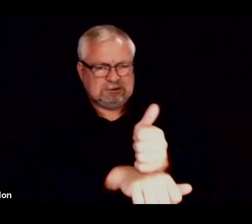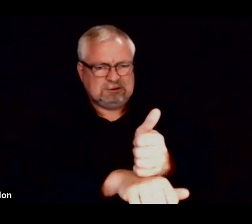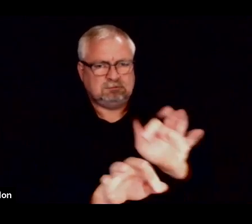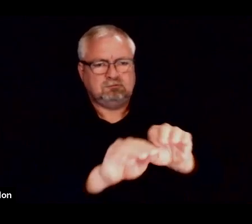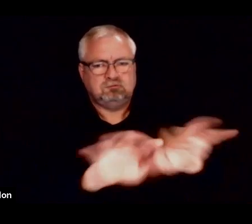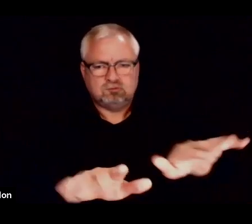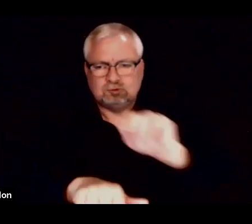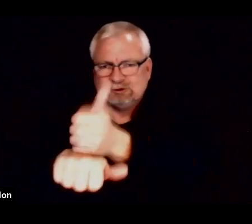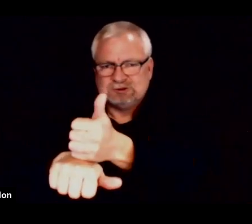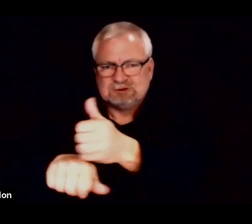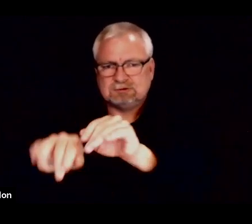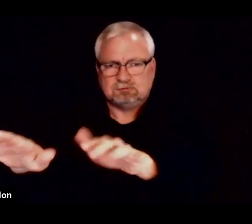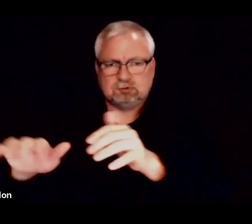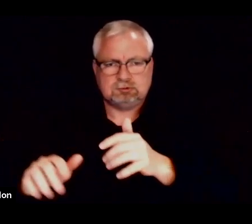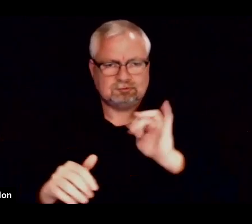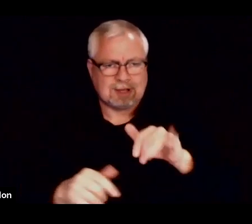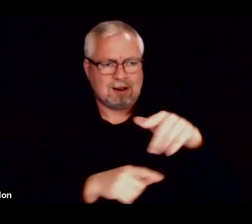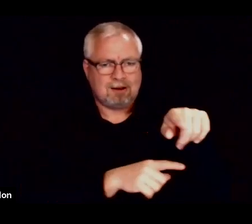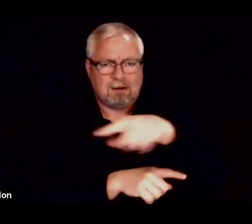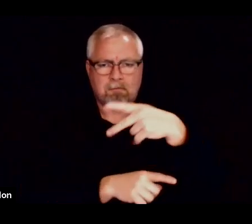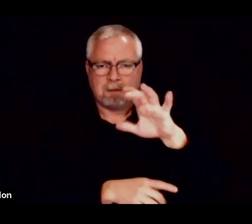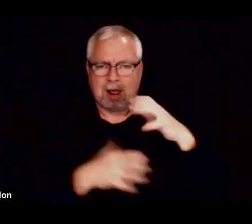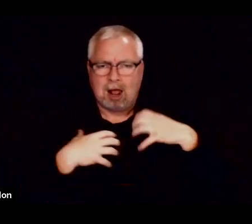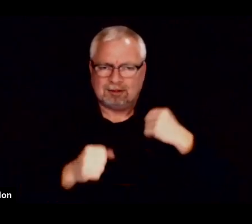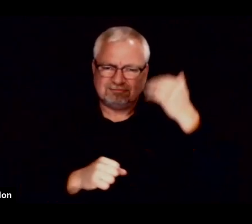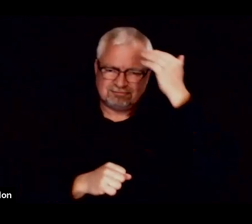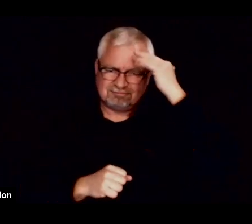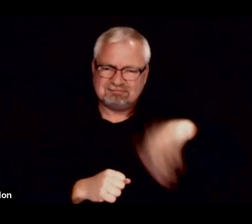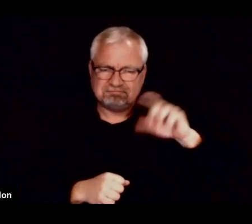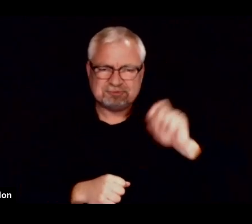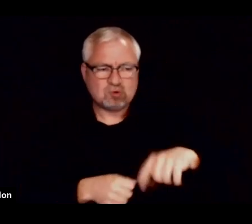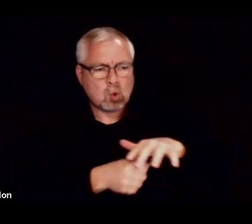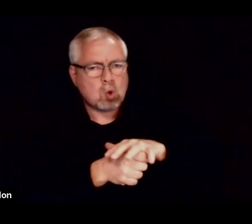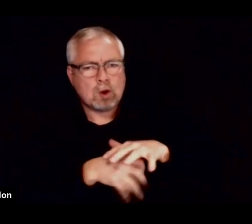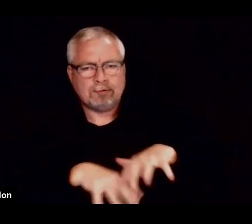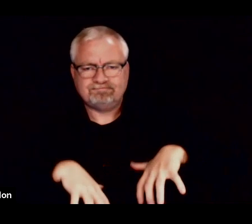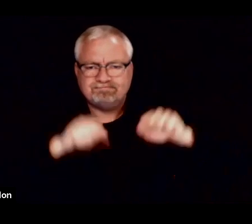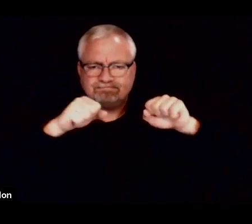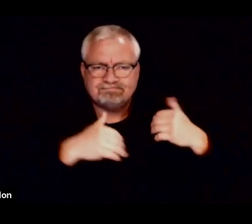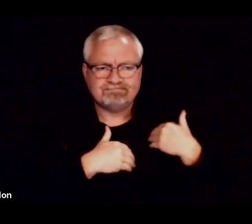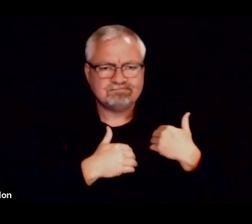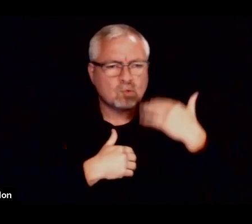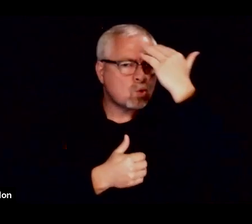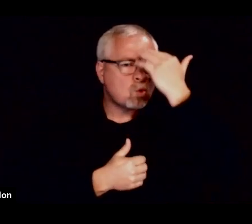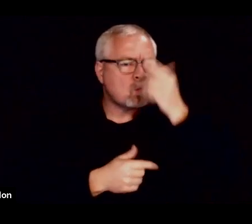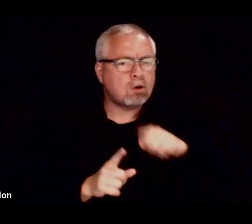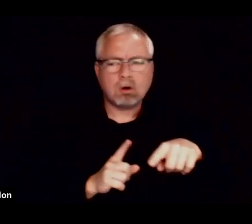a great deal more than we do at the state level about the resources that can be tapped locally to